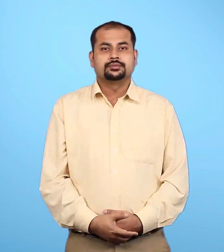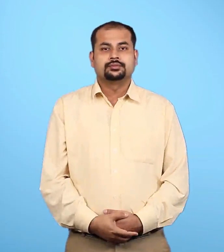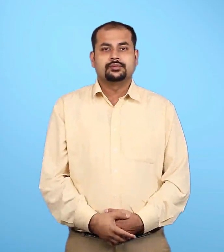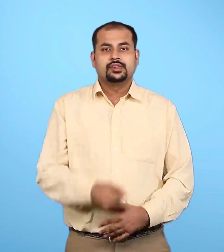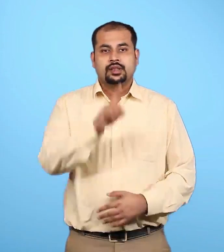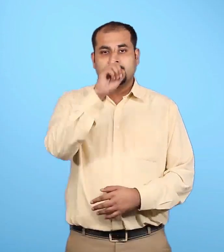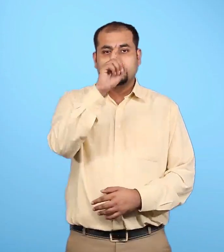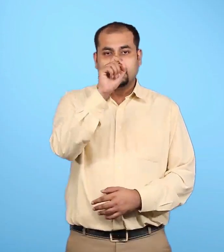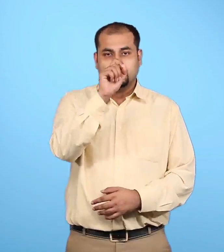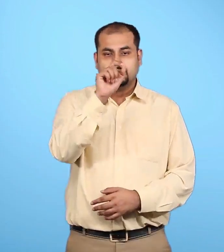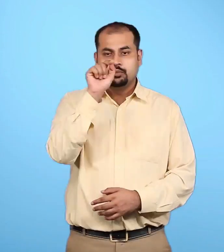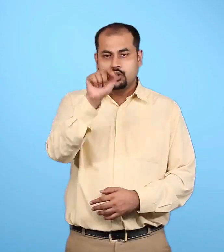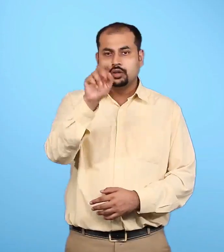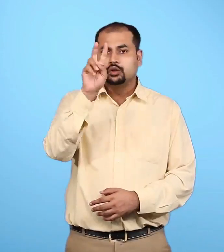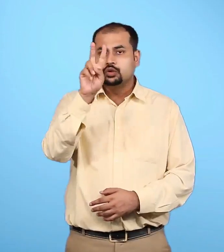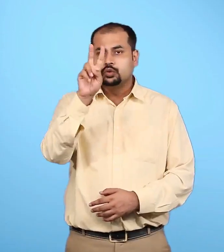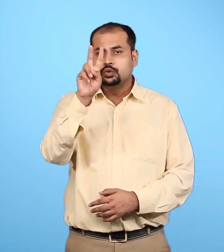3. 10.2 centimeters.